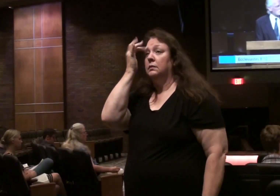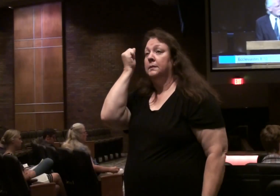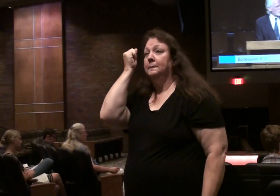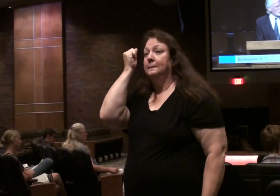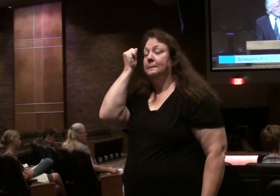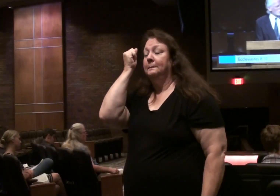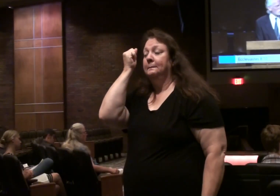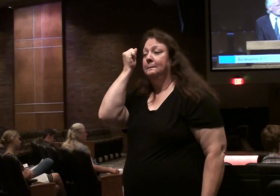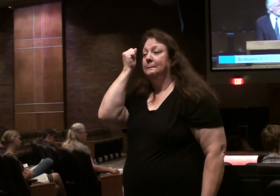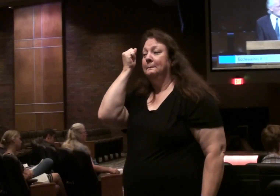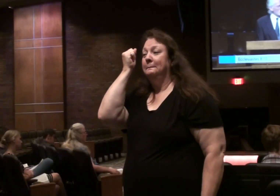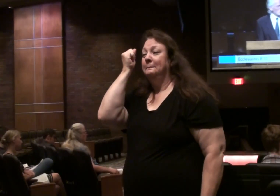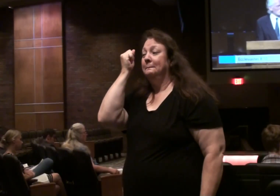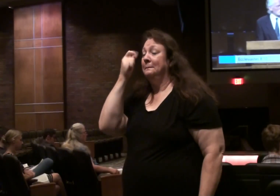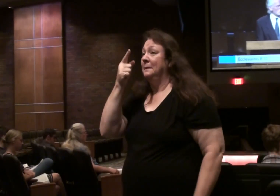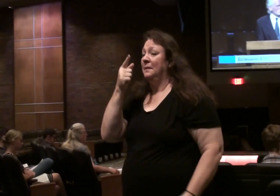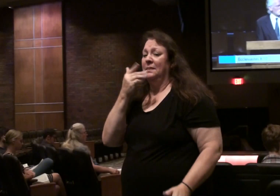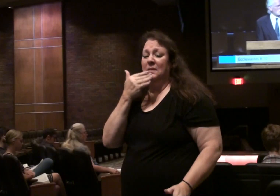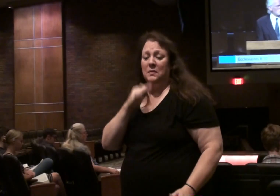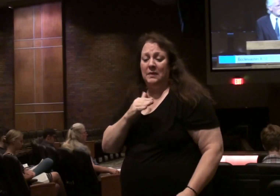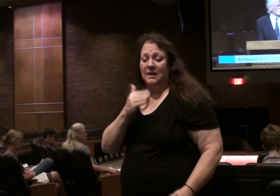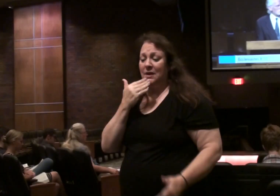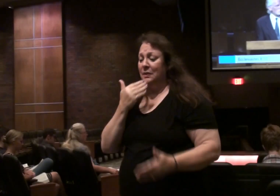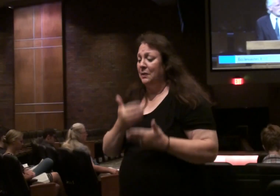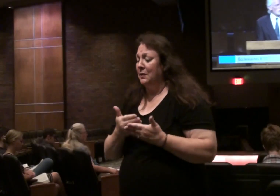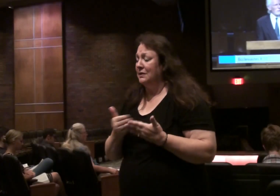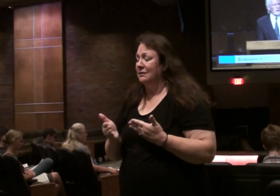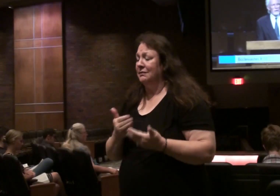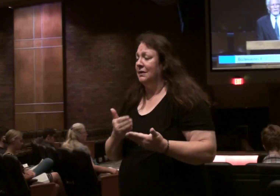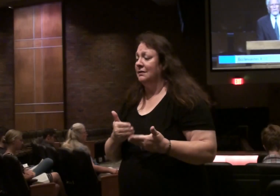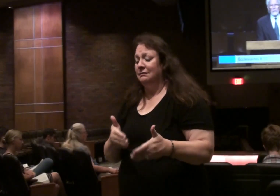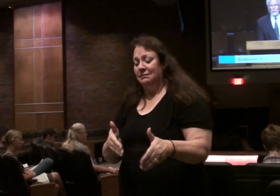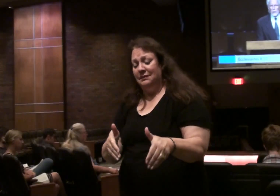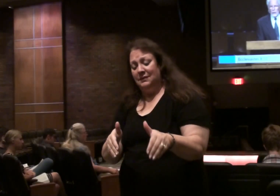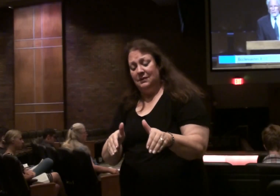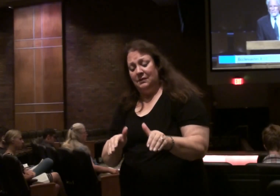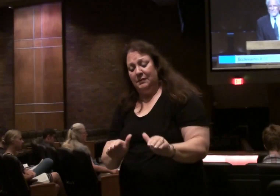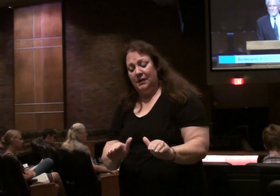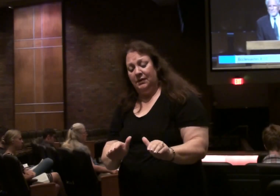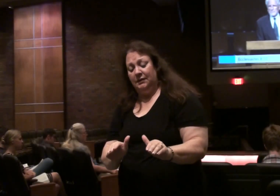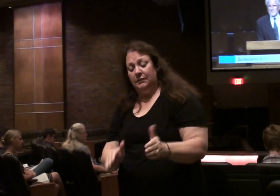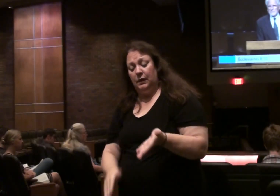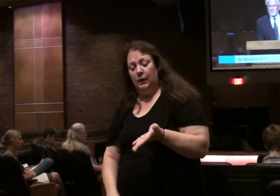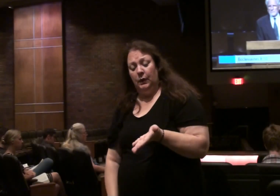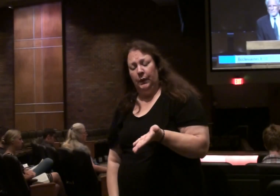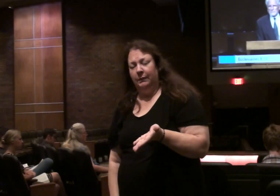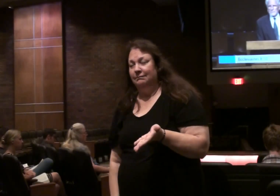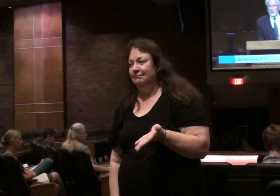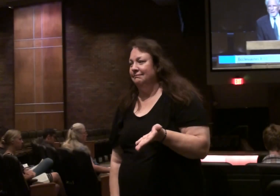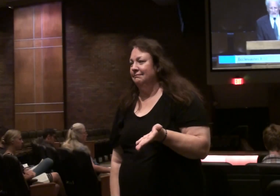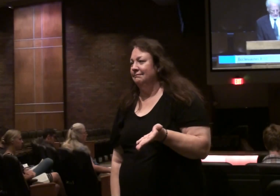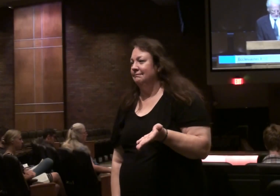thus. Their wickedness, their righteousness, they're buried, they're gone.